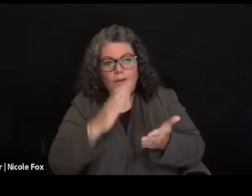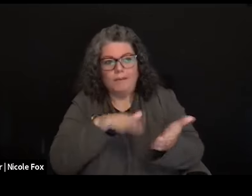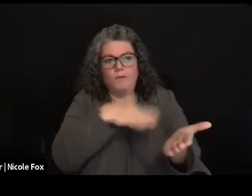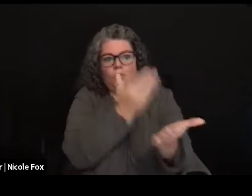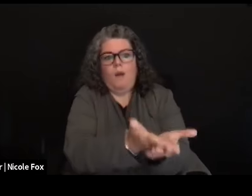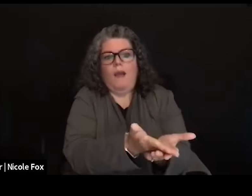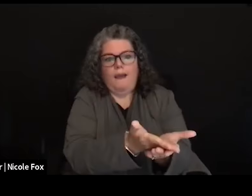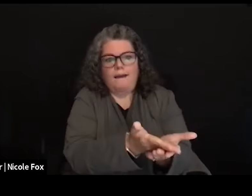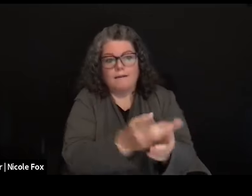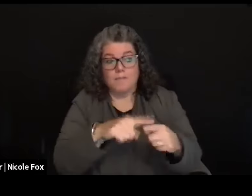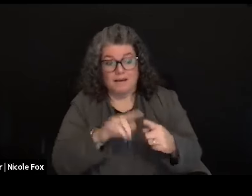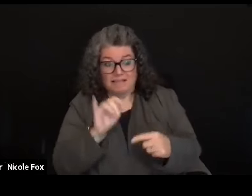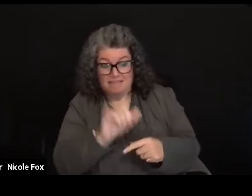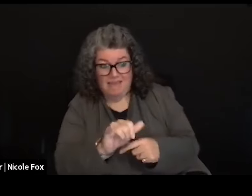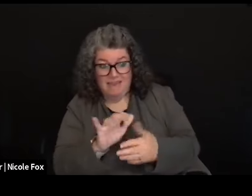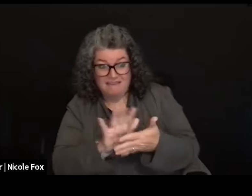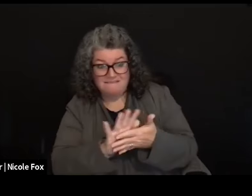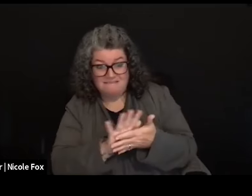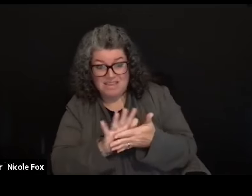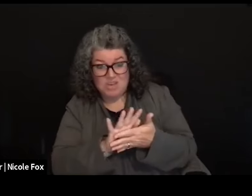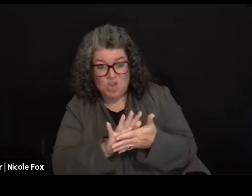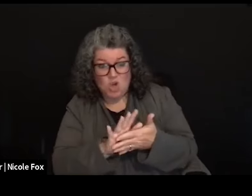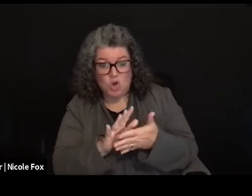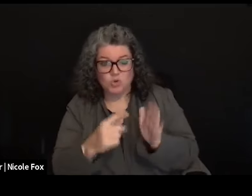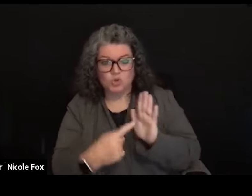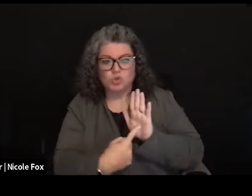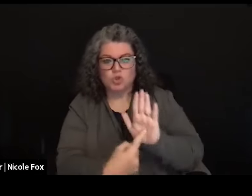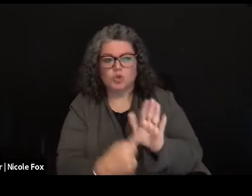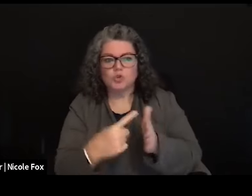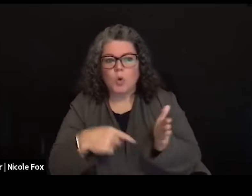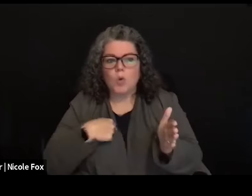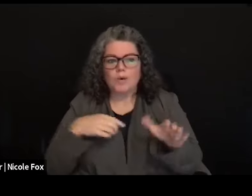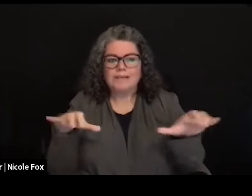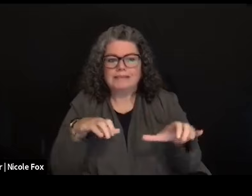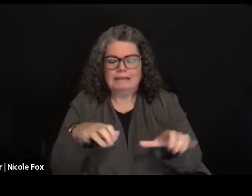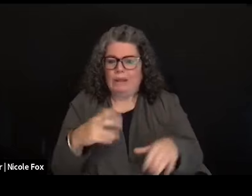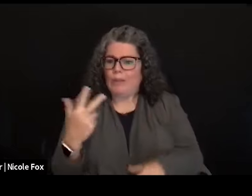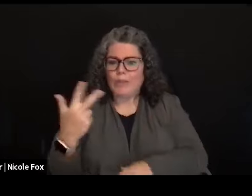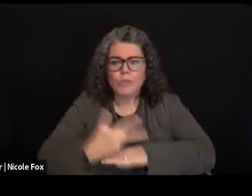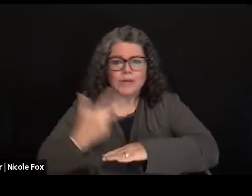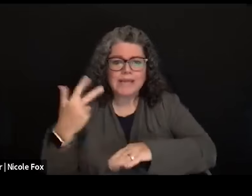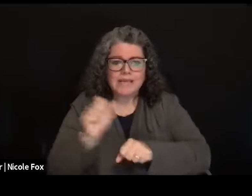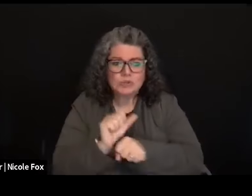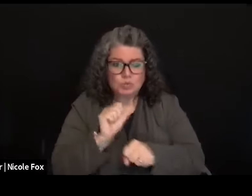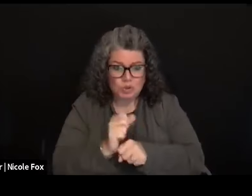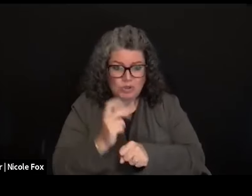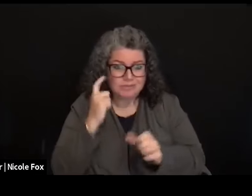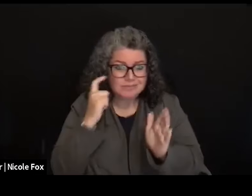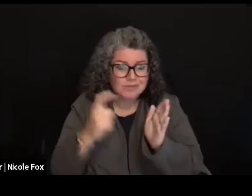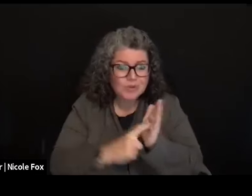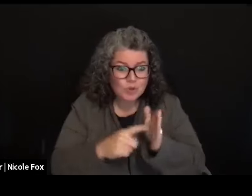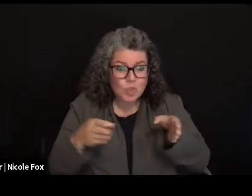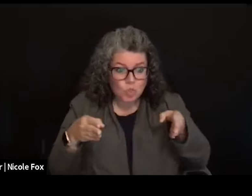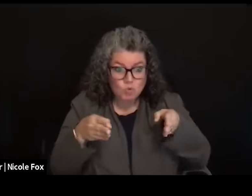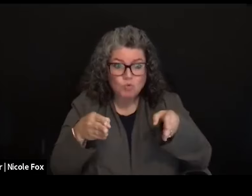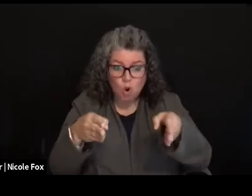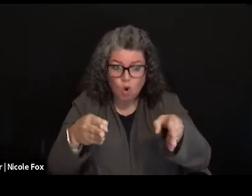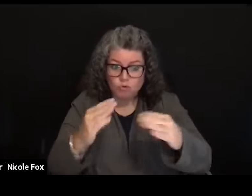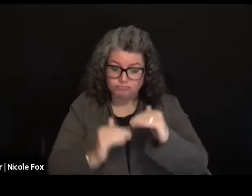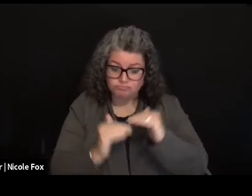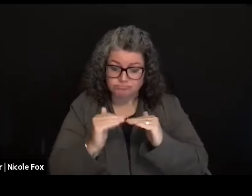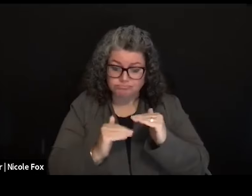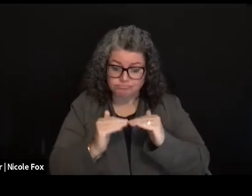But the video you see now is the work that's been done really in 2 days' time. So again, you can see the progress that they make on these major